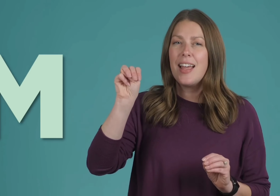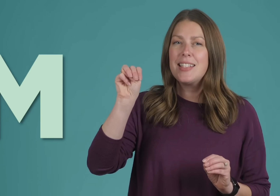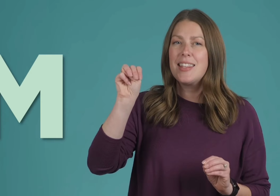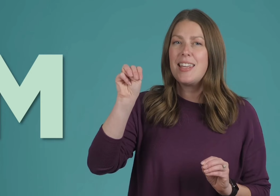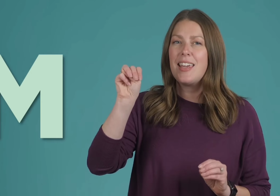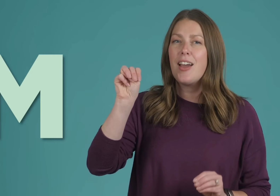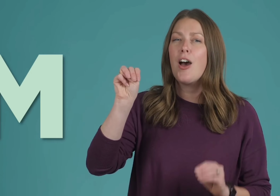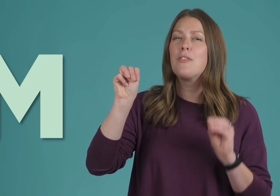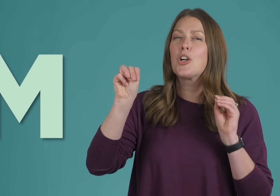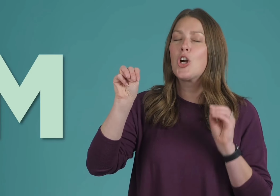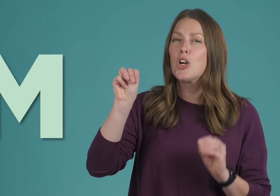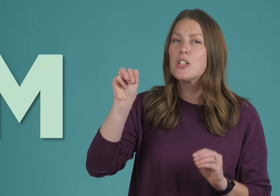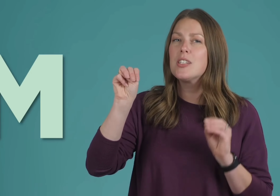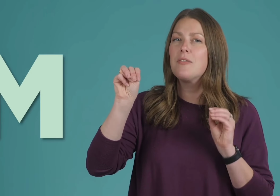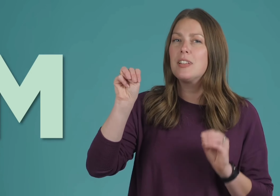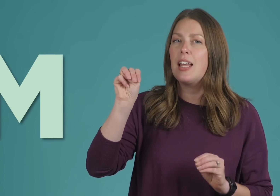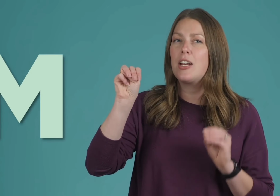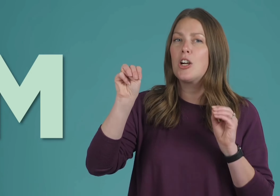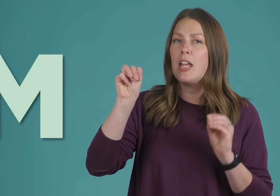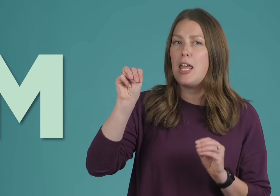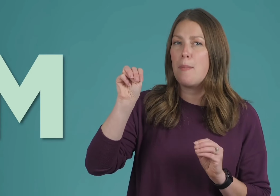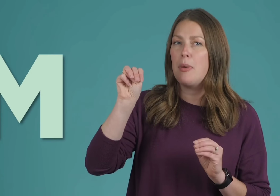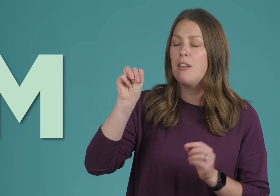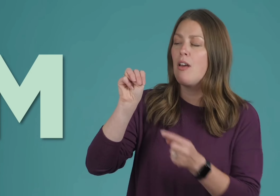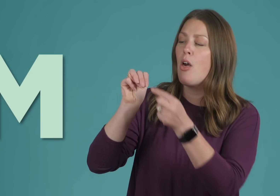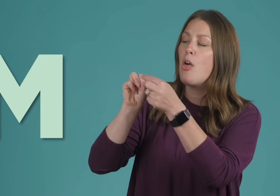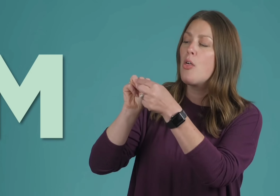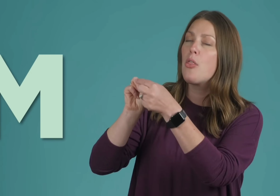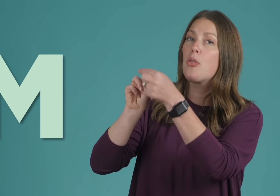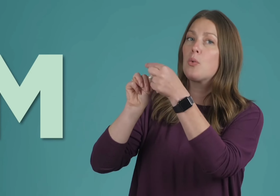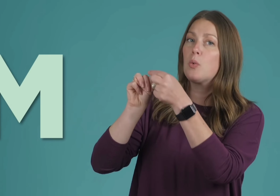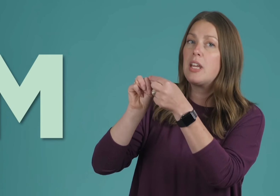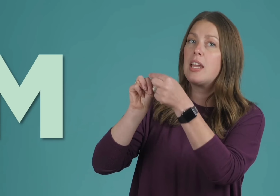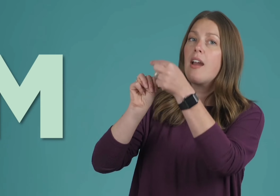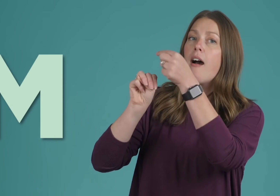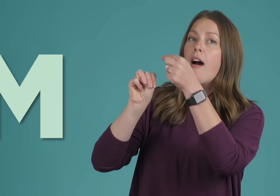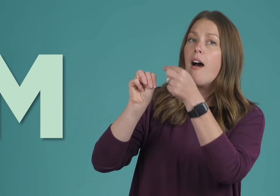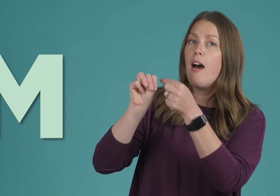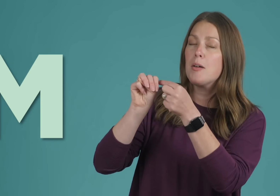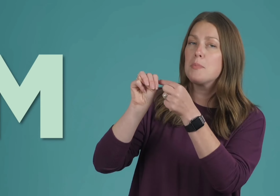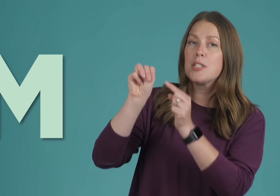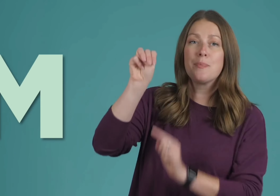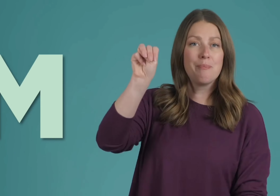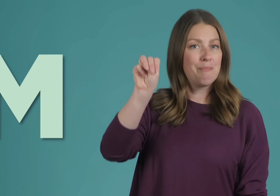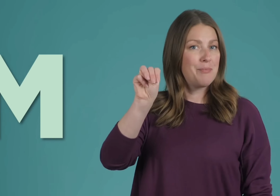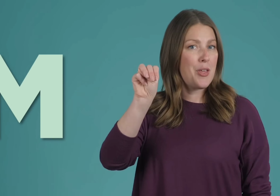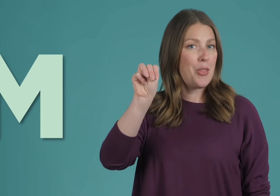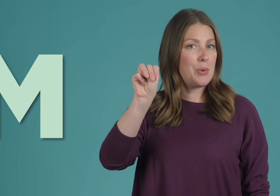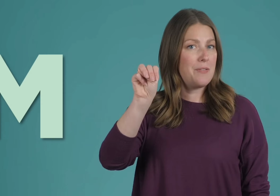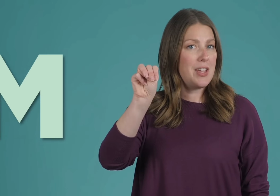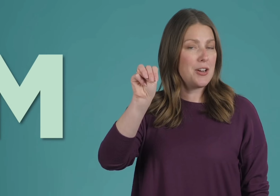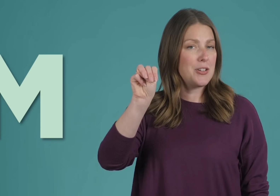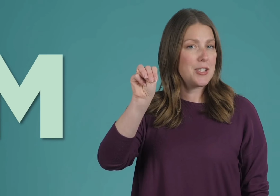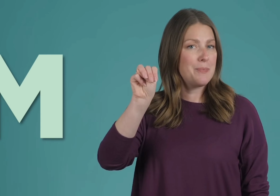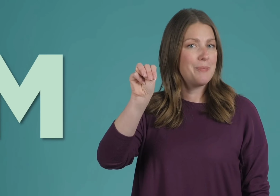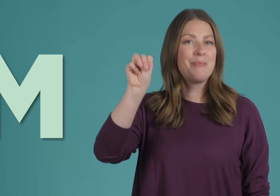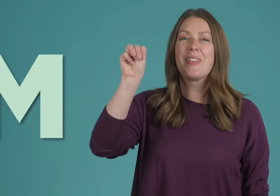to think of the cursive letter M. 3 humps. 3 fingers.